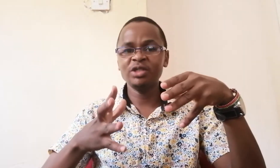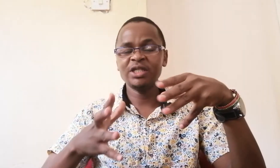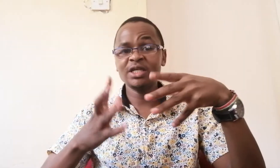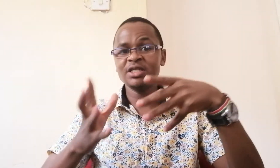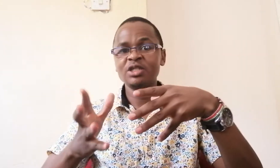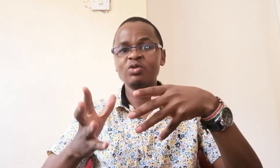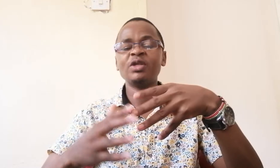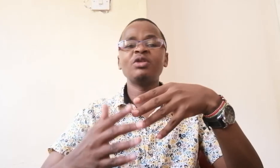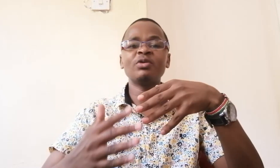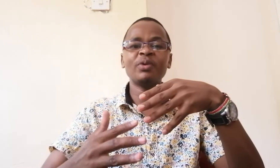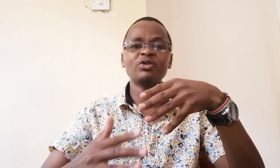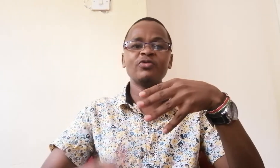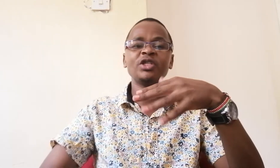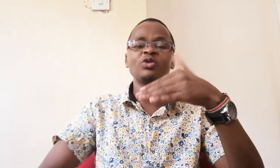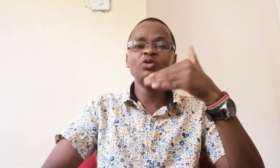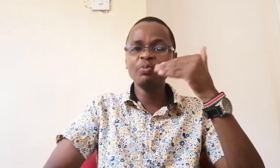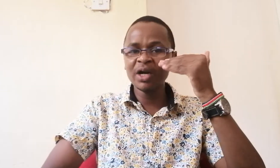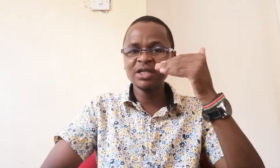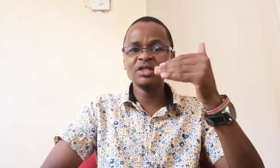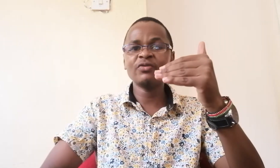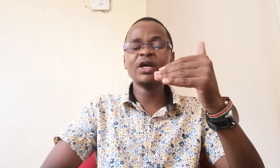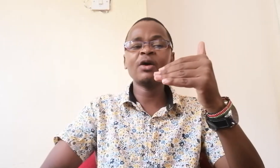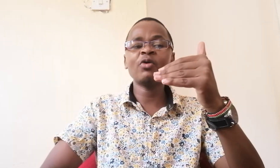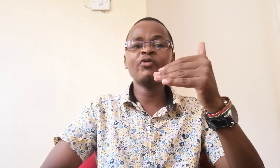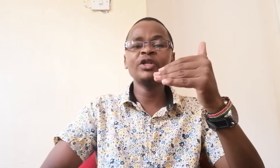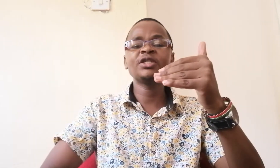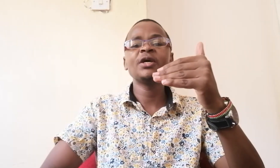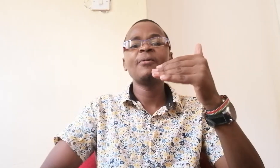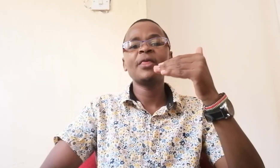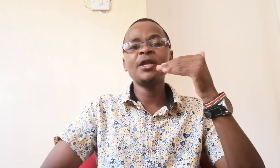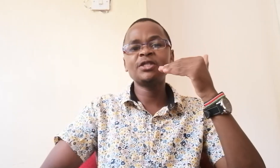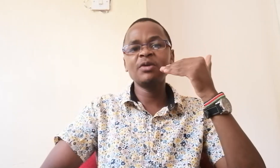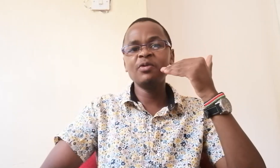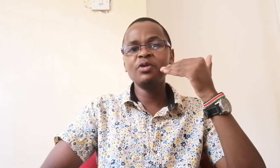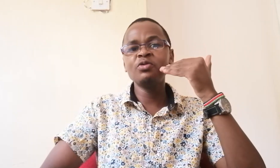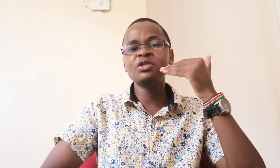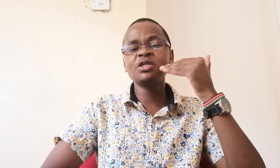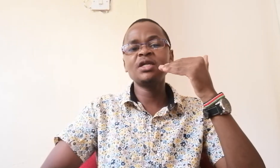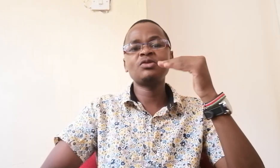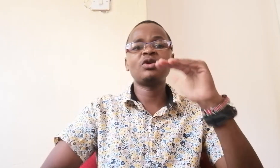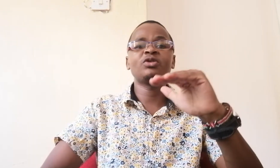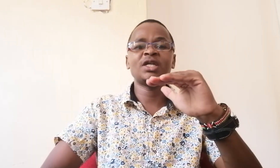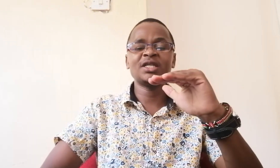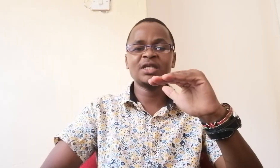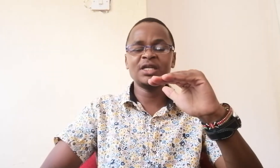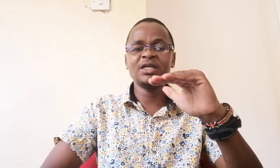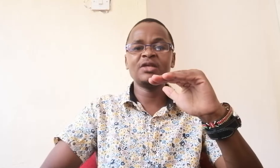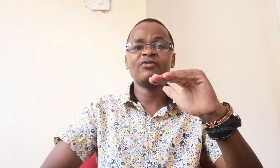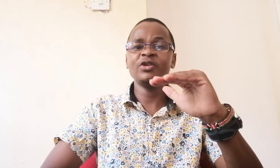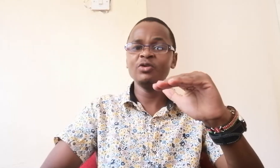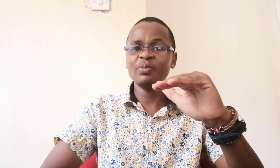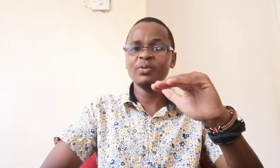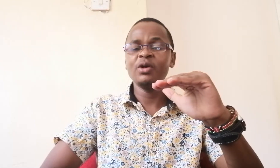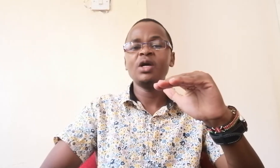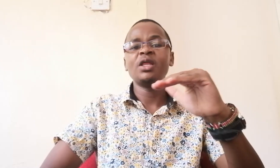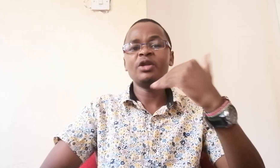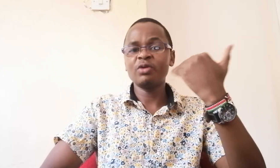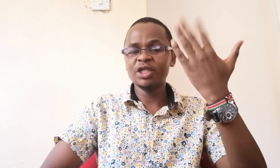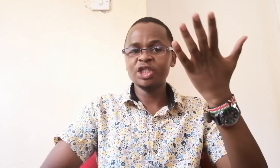that I sent you in the theory part of it. You do practice of it. Anytime maybe you see that you are not understanding the video, then you can check